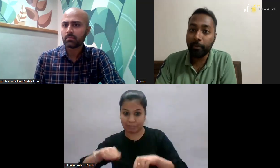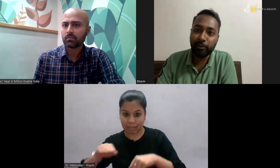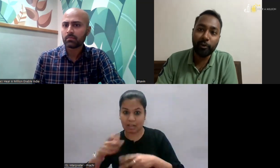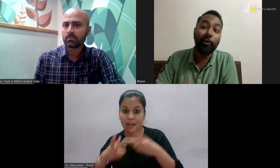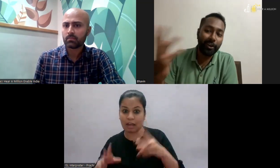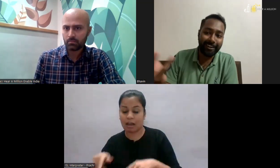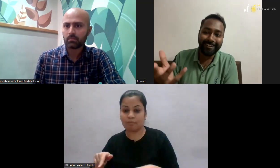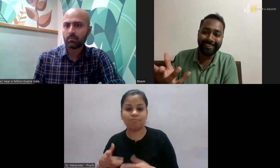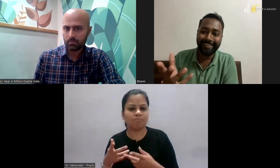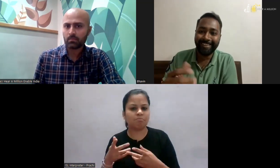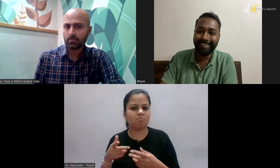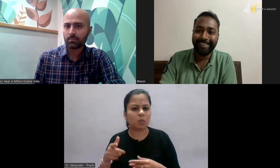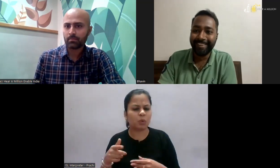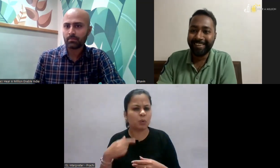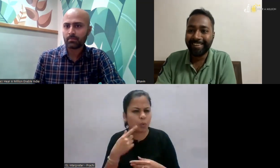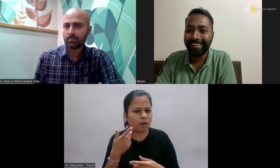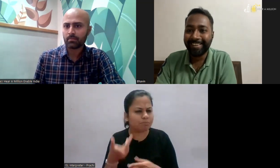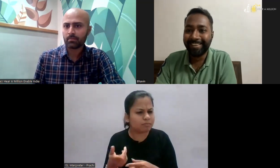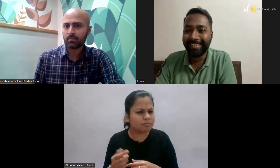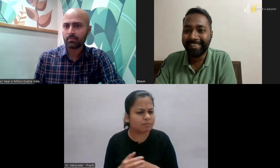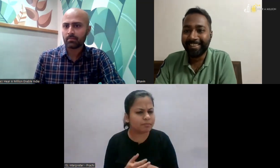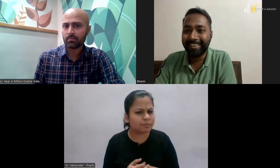It depends on.